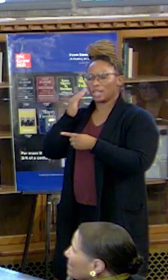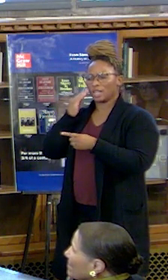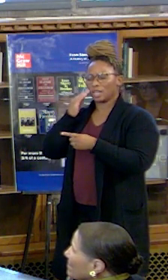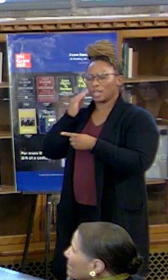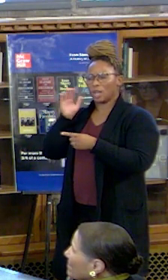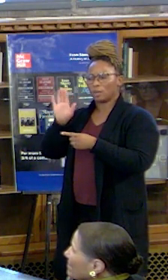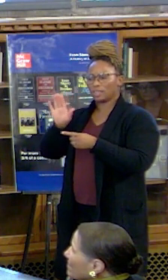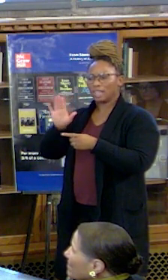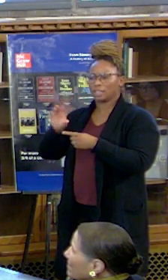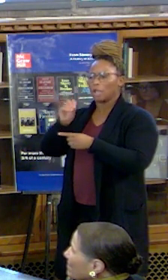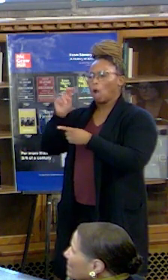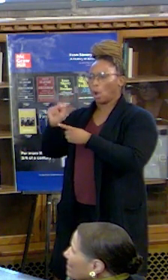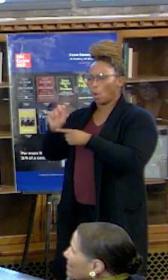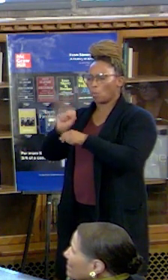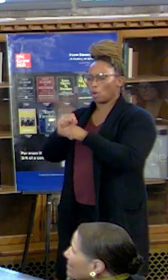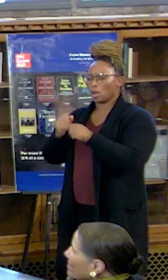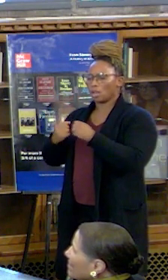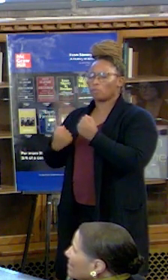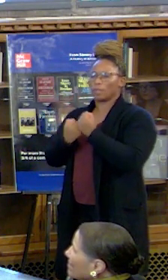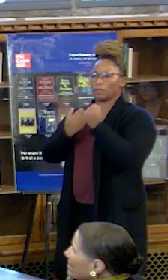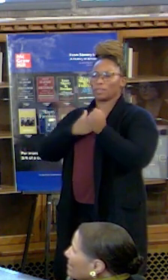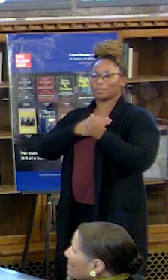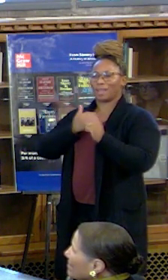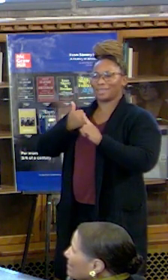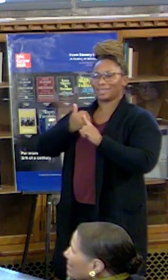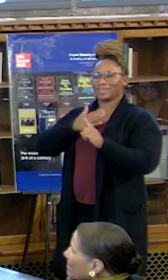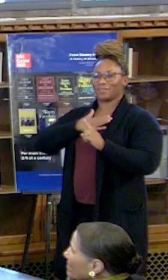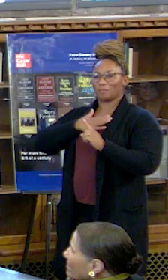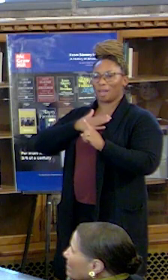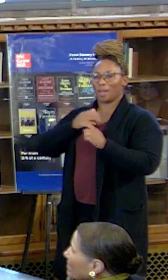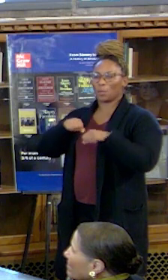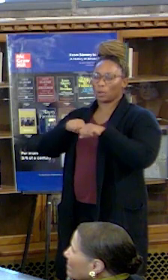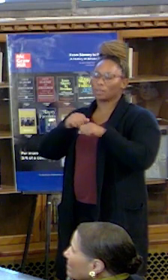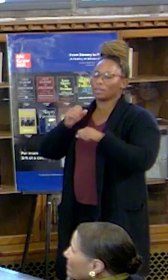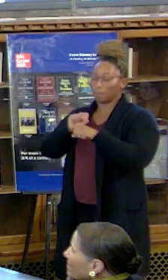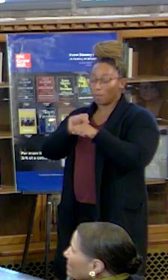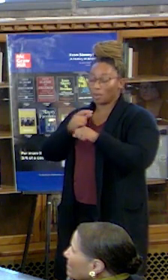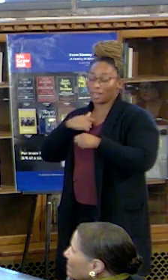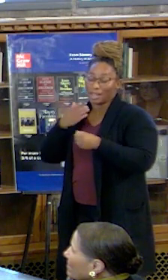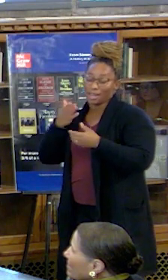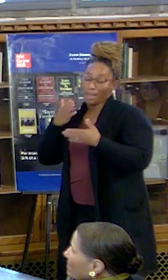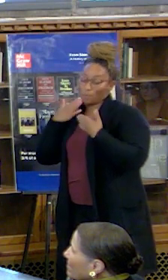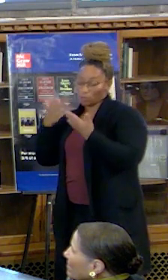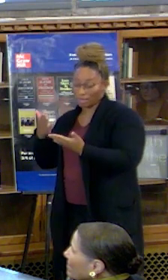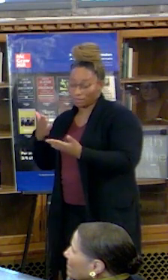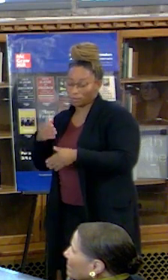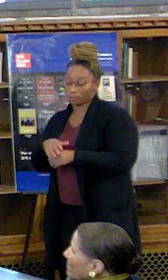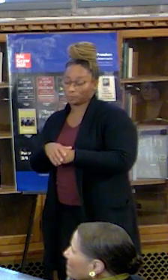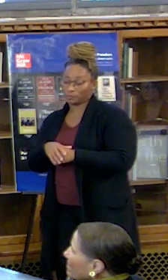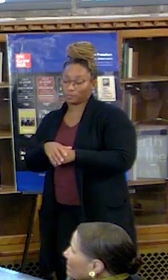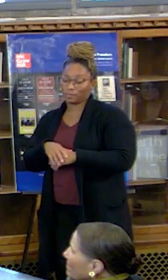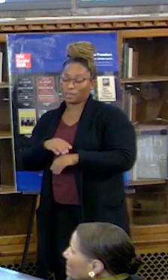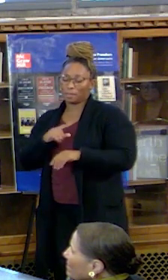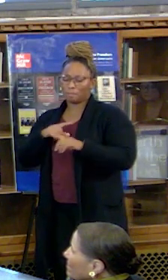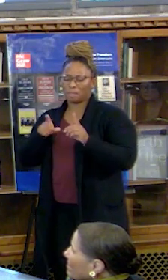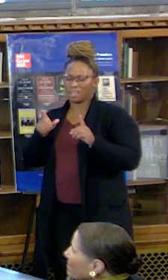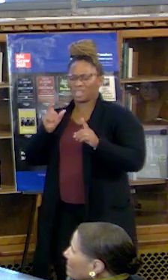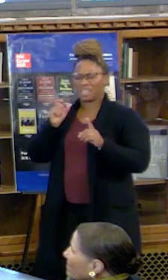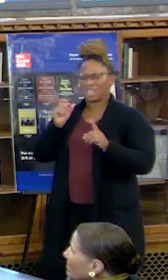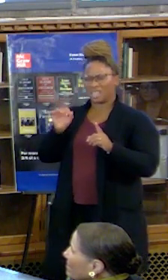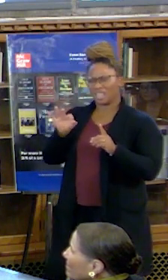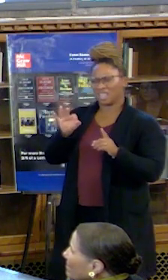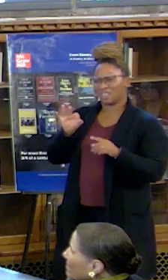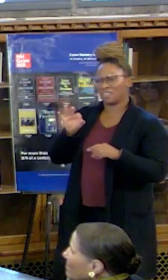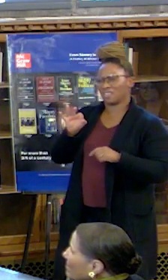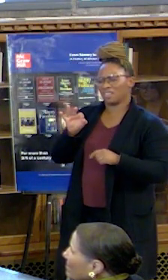word reinforces my own sense of and for that I grateful to but if that story braces me even as